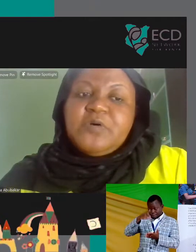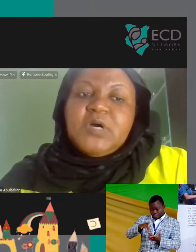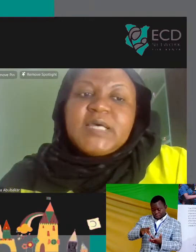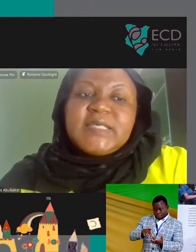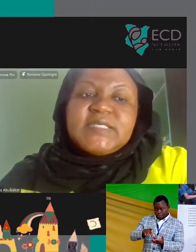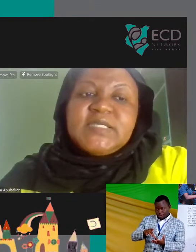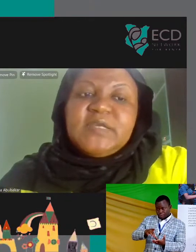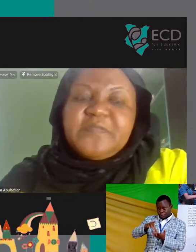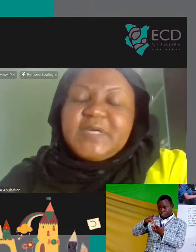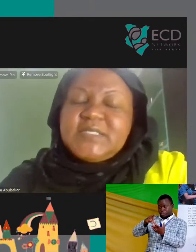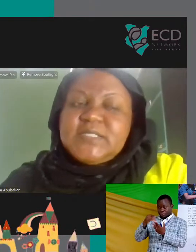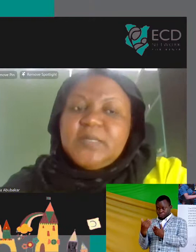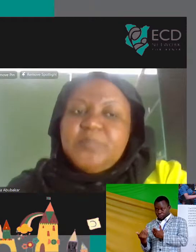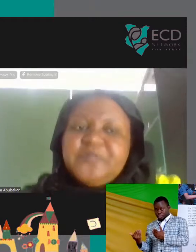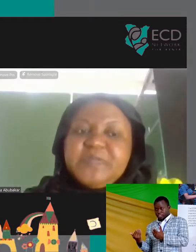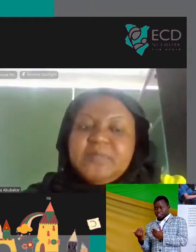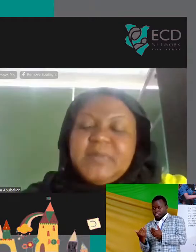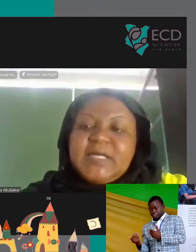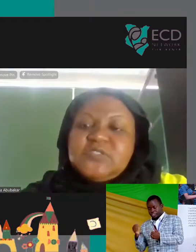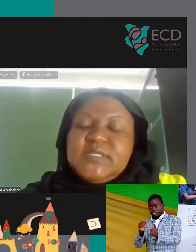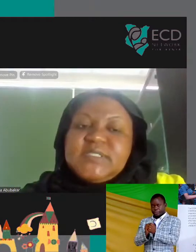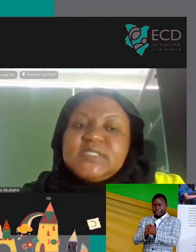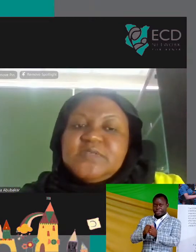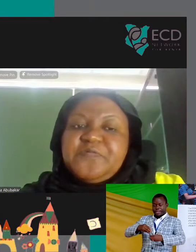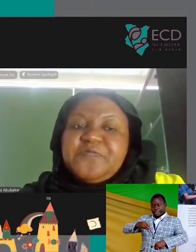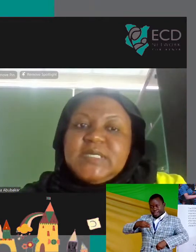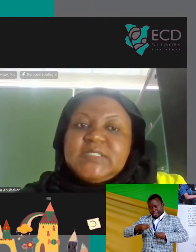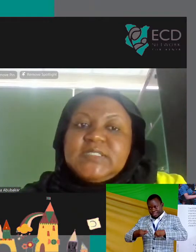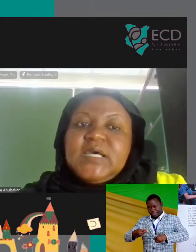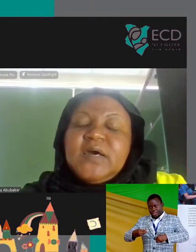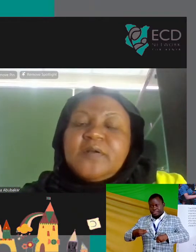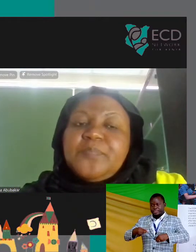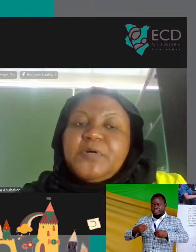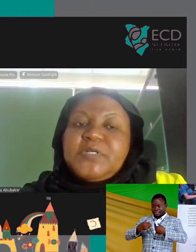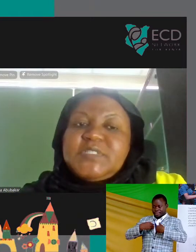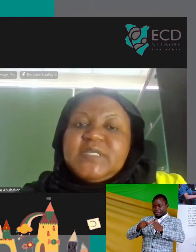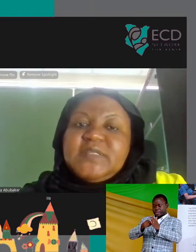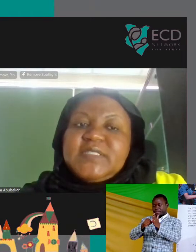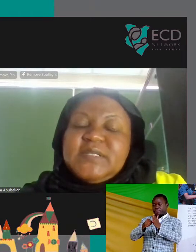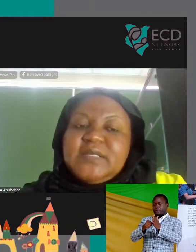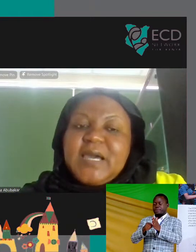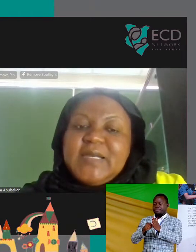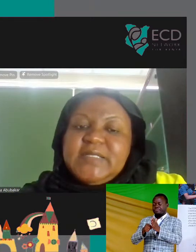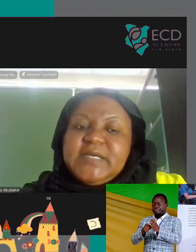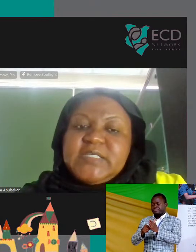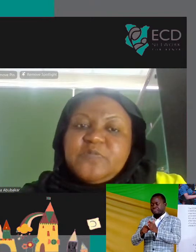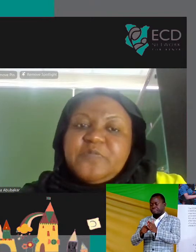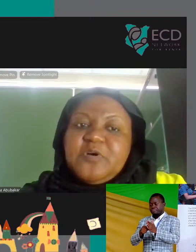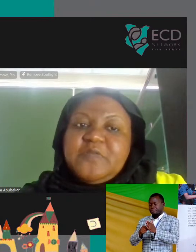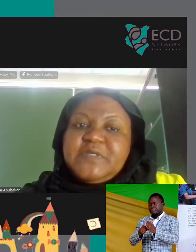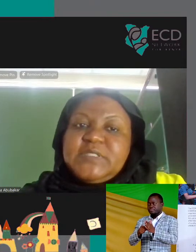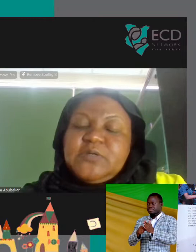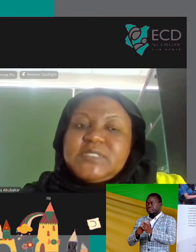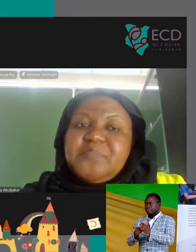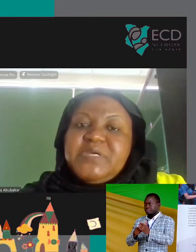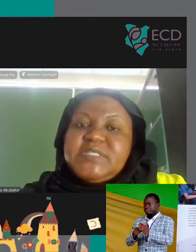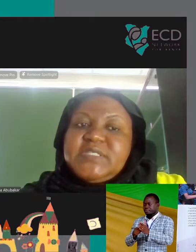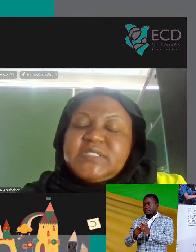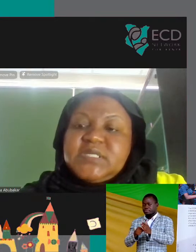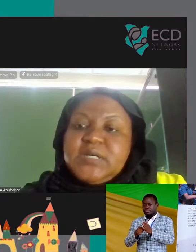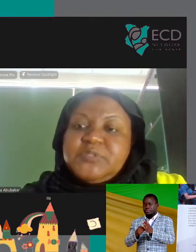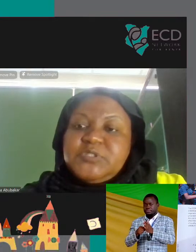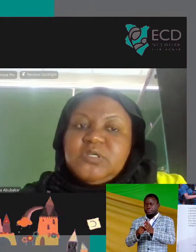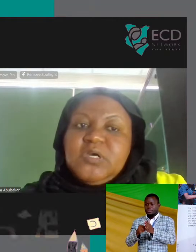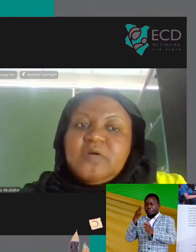found for a significant number of them, actually 65%, reported that in the early days of COVID, there was a